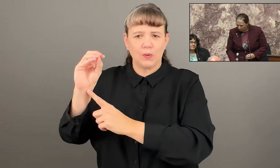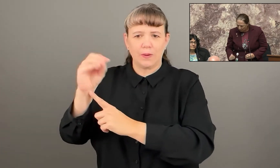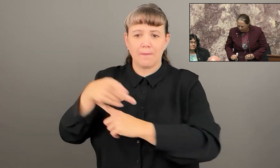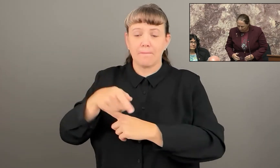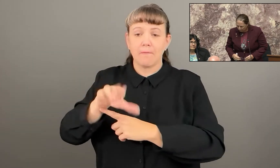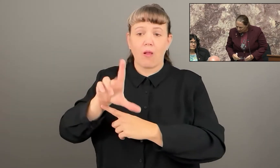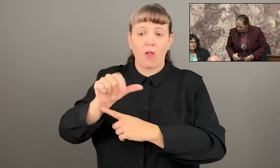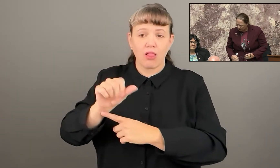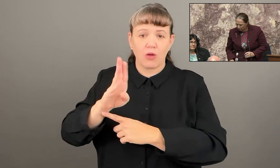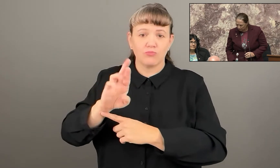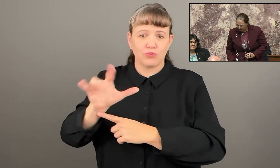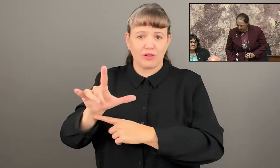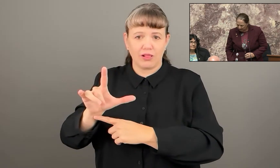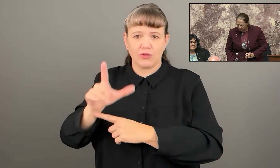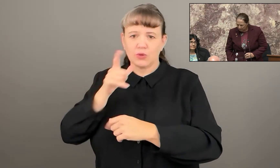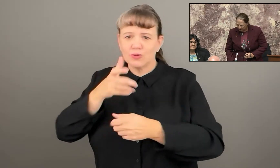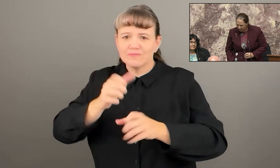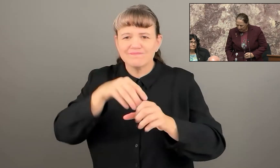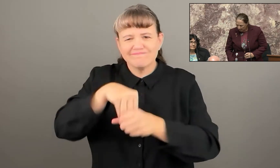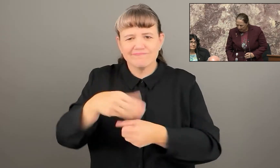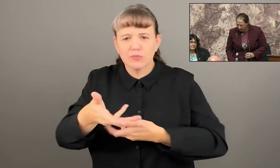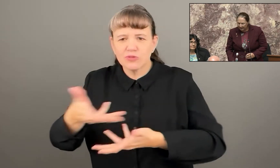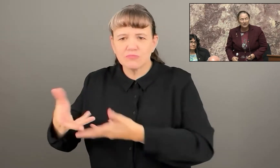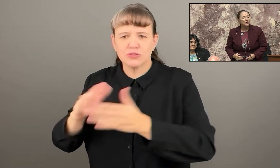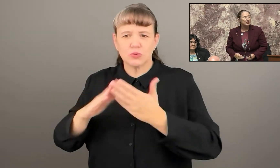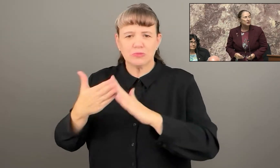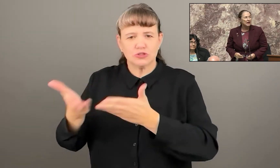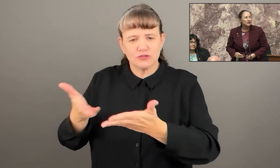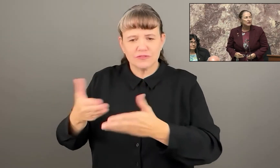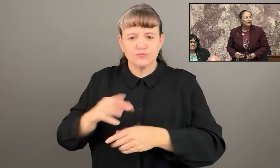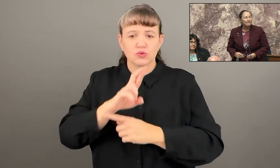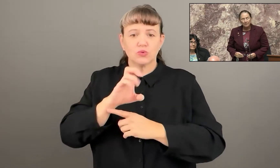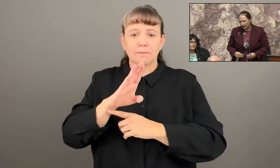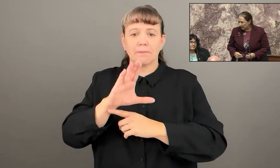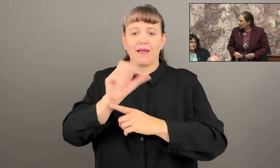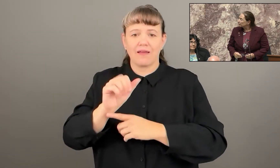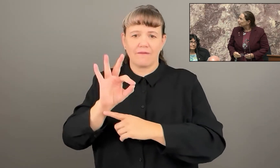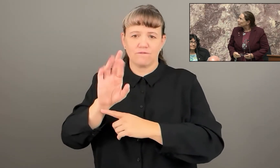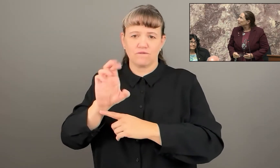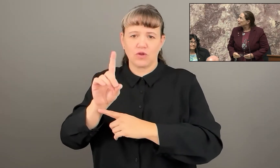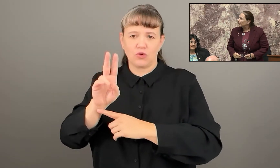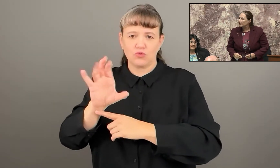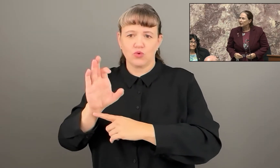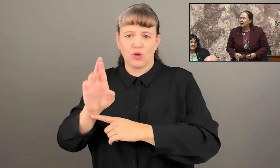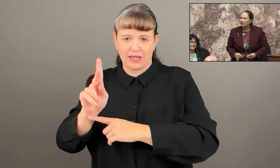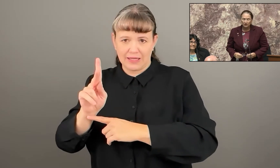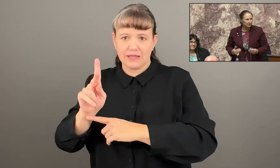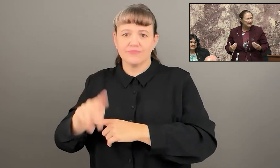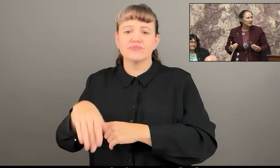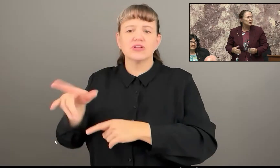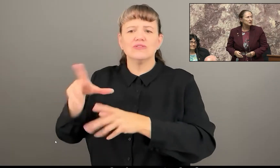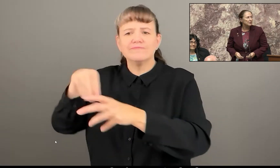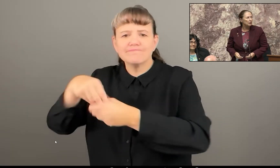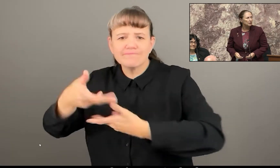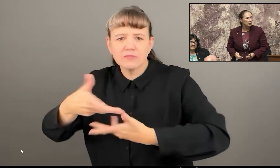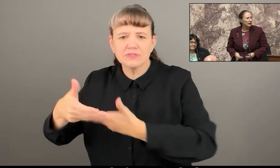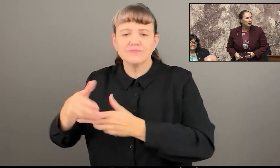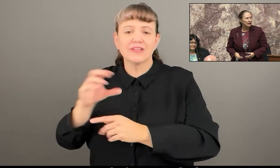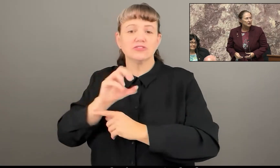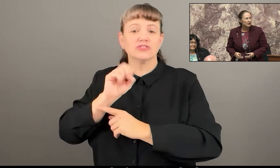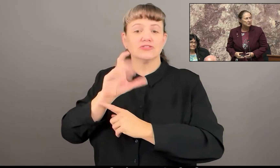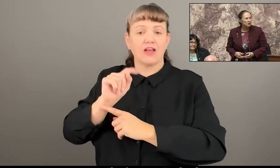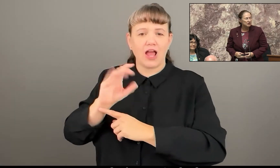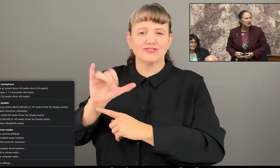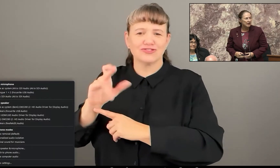Services, Rebecca Frederick, who's with Engagement, and Scott Jackson. And I'm very glad that they're here speaking to us about